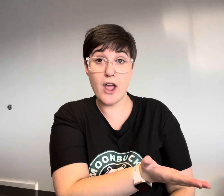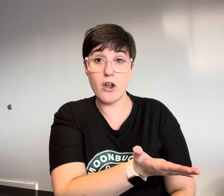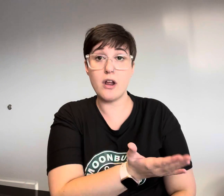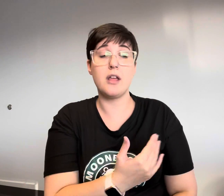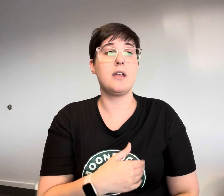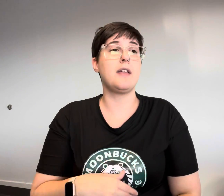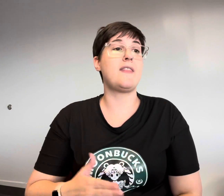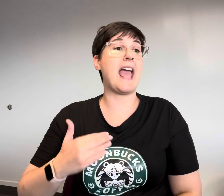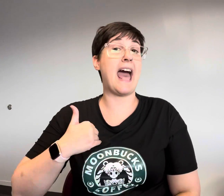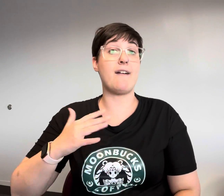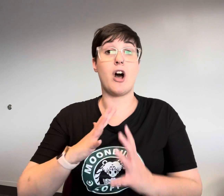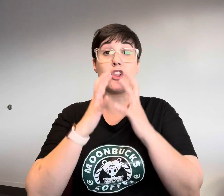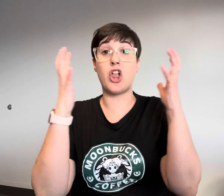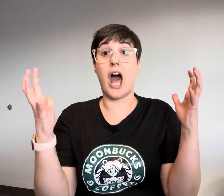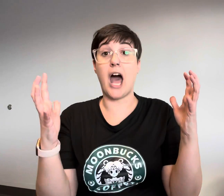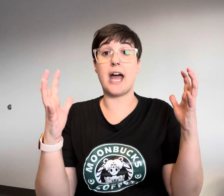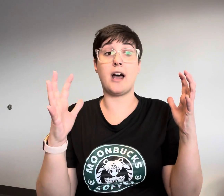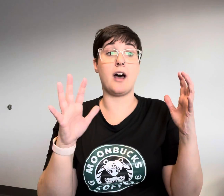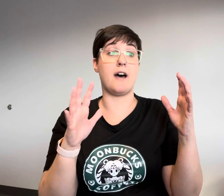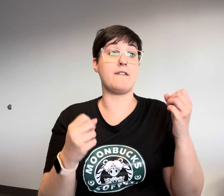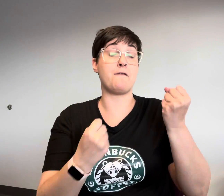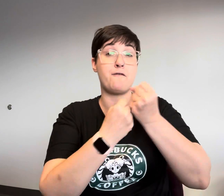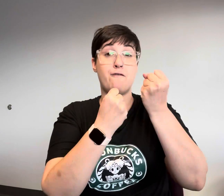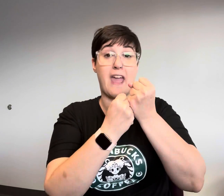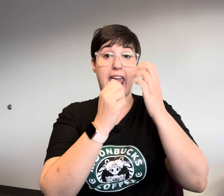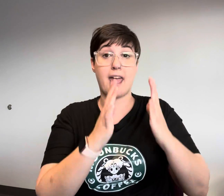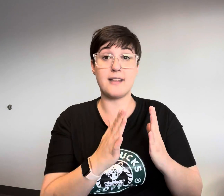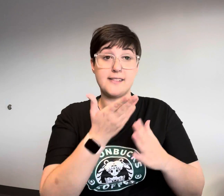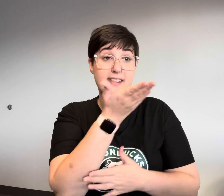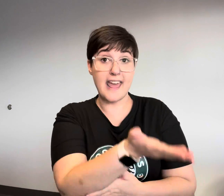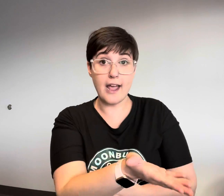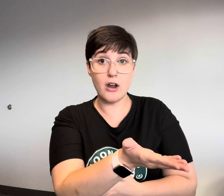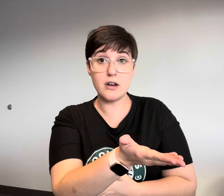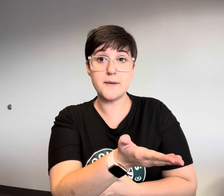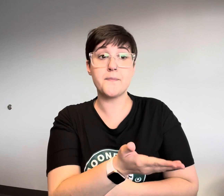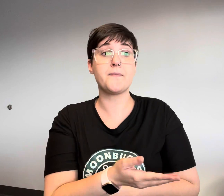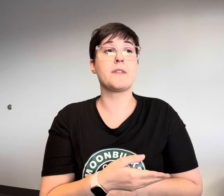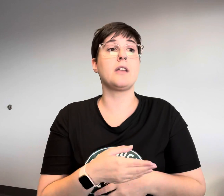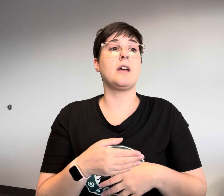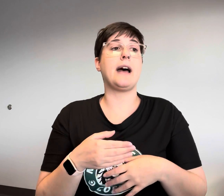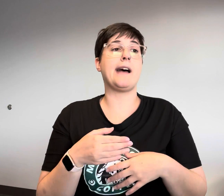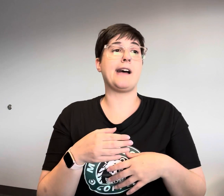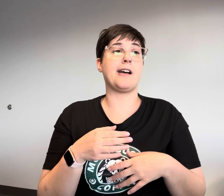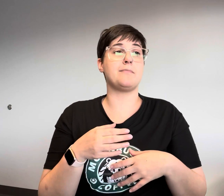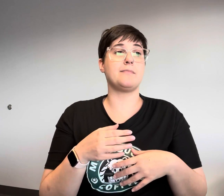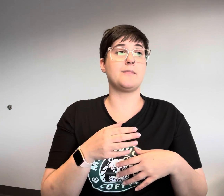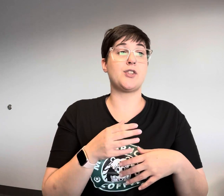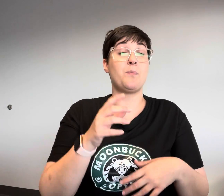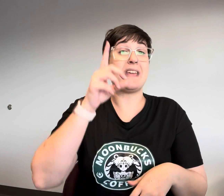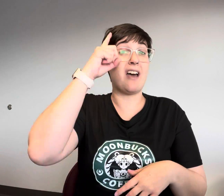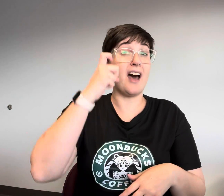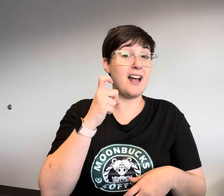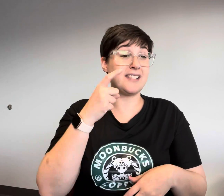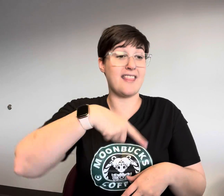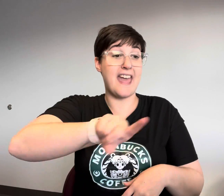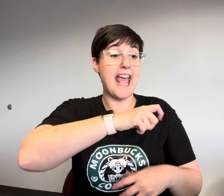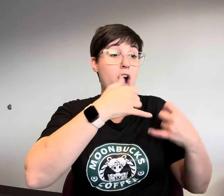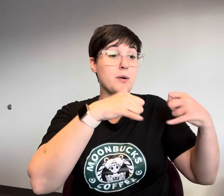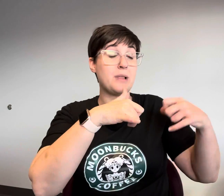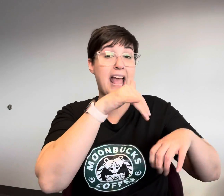there, they have a lot of fans there. So because they are playing